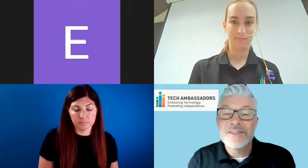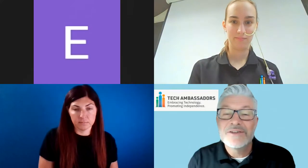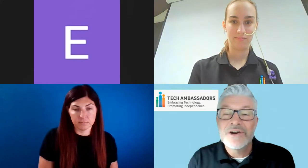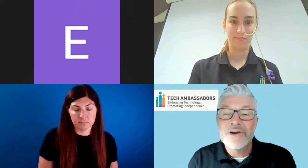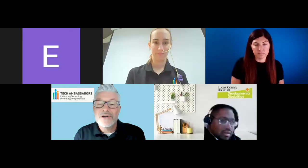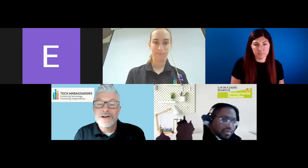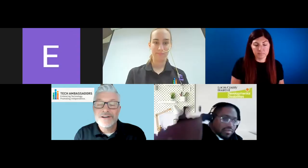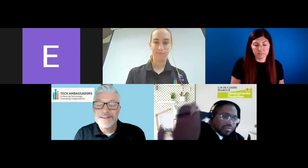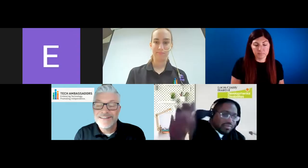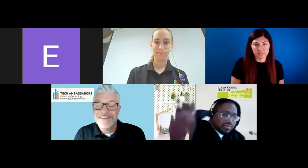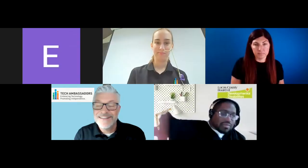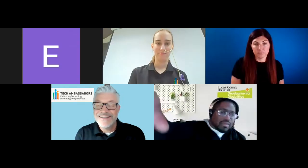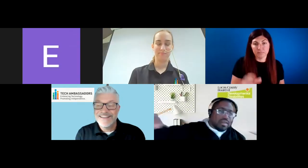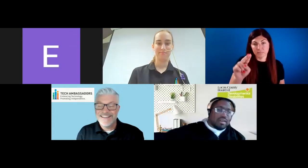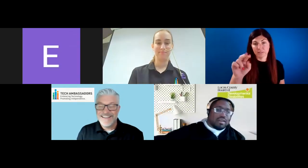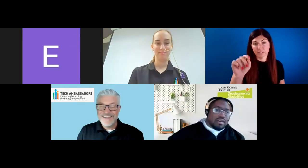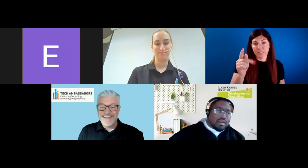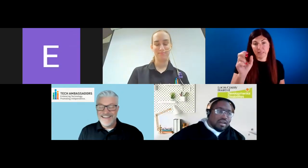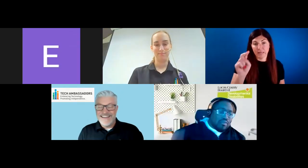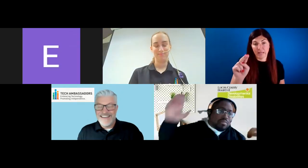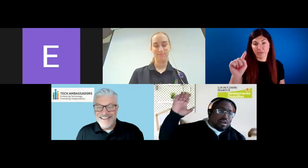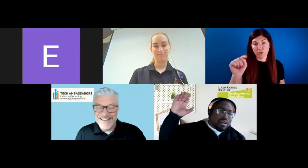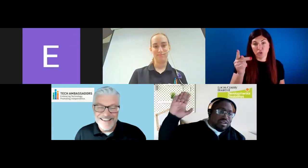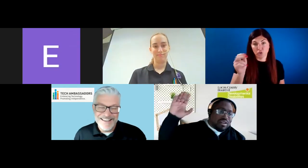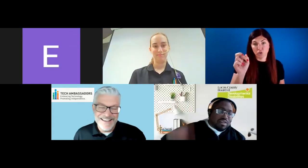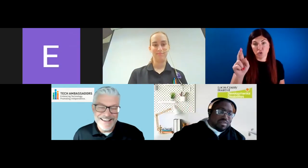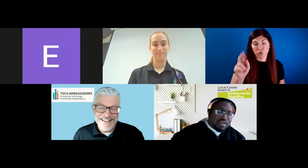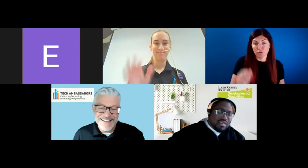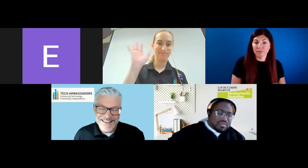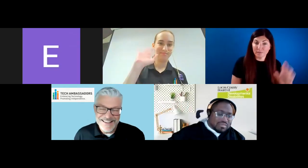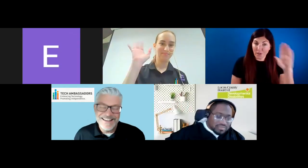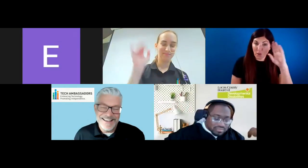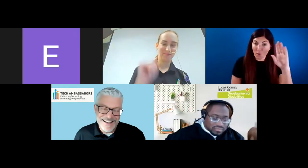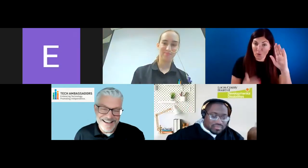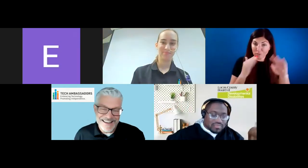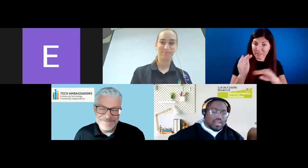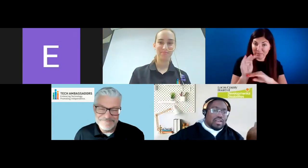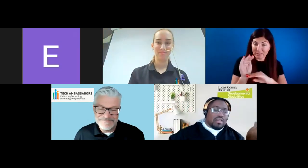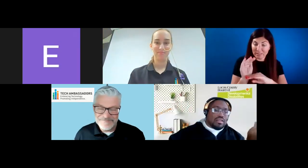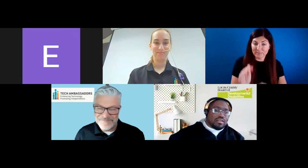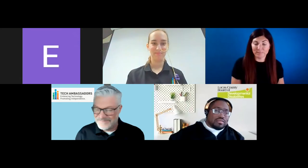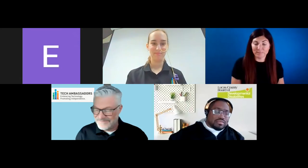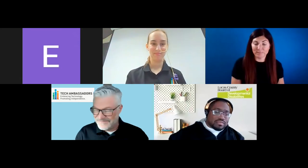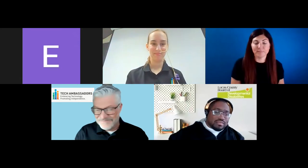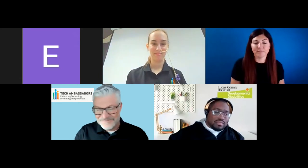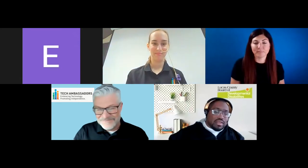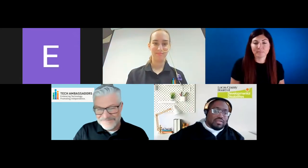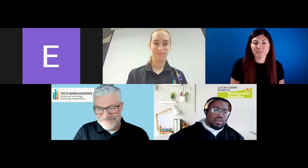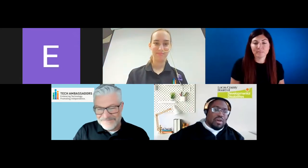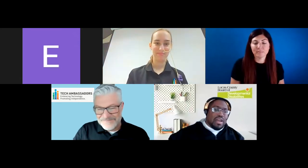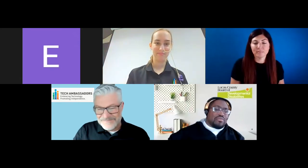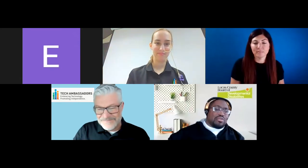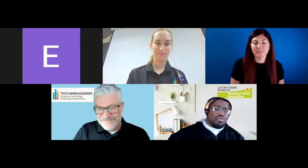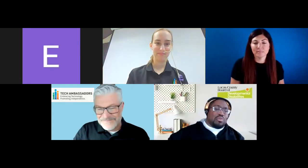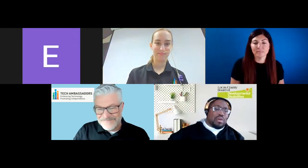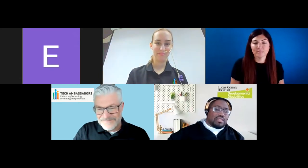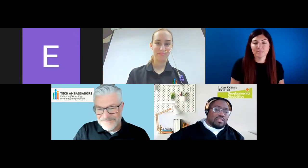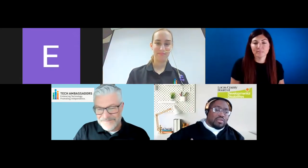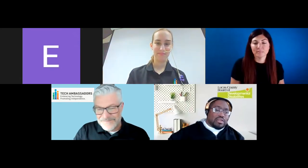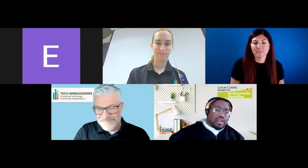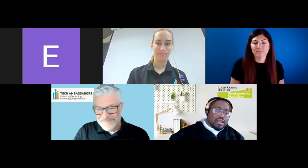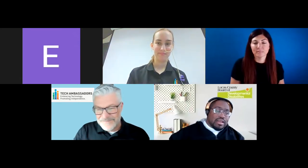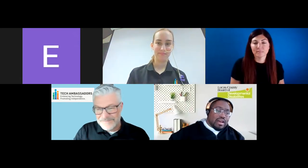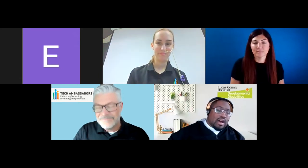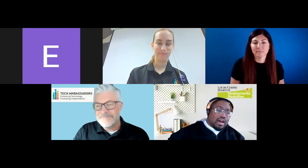There's Nathan Turner. Hi, everybody. Good evening. Hi. So I have two questions